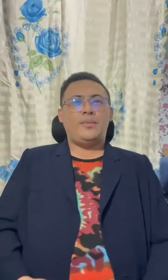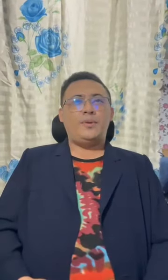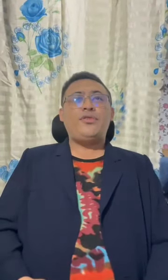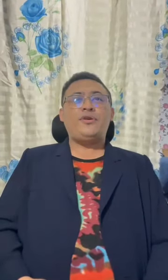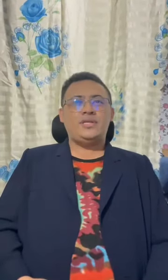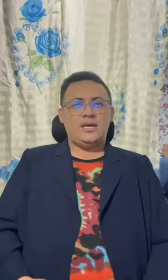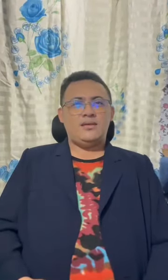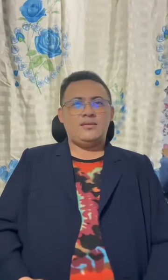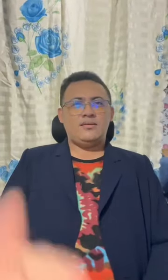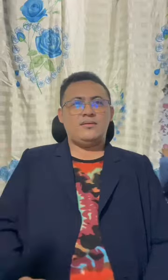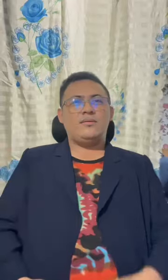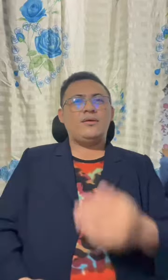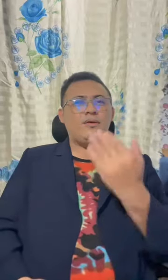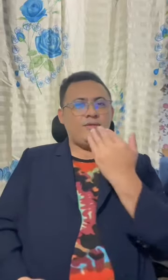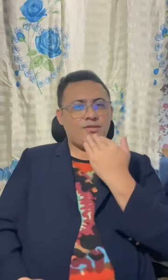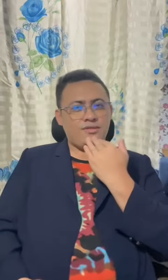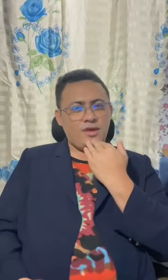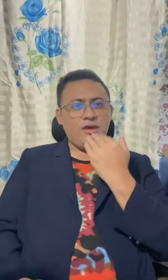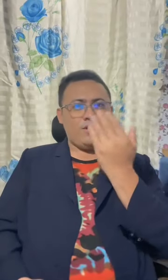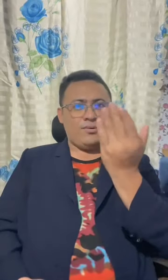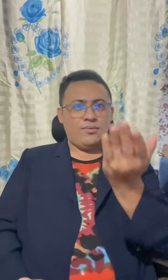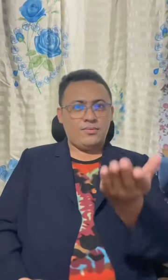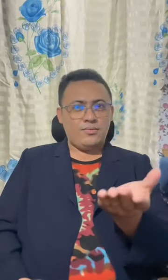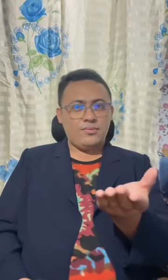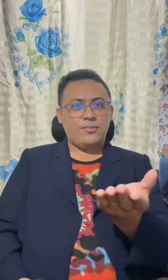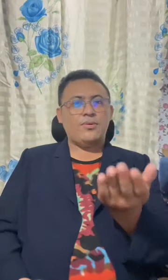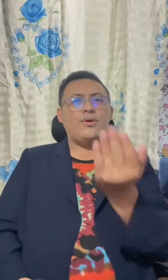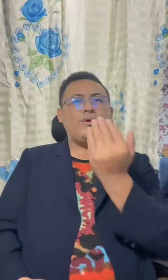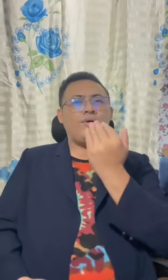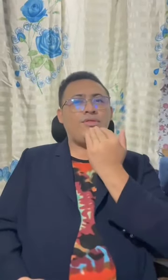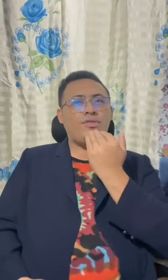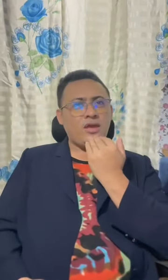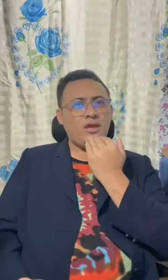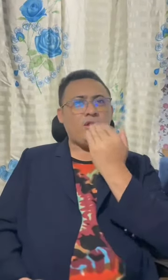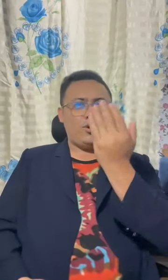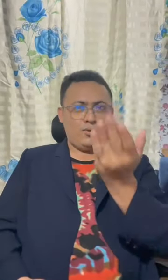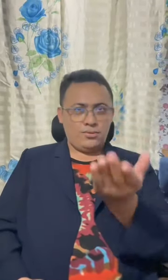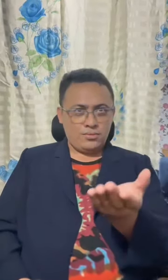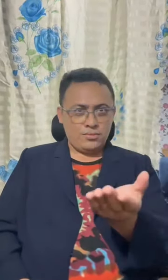Number 13, thank you. Thank you.